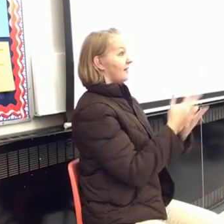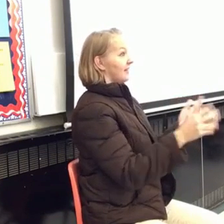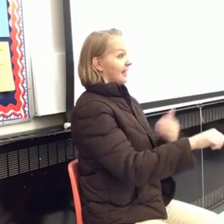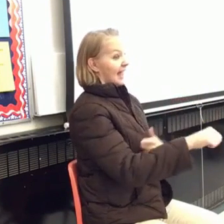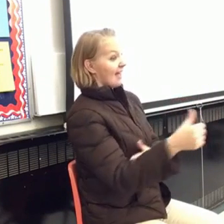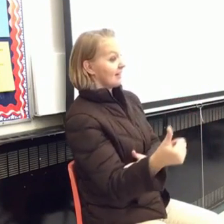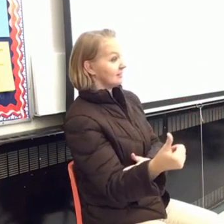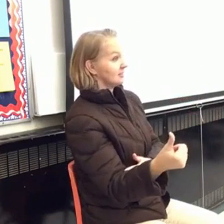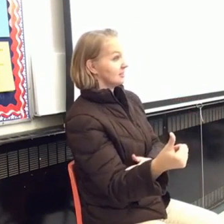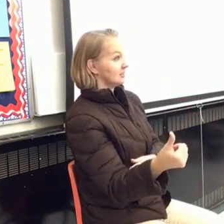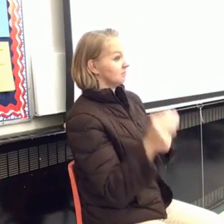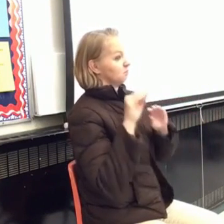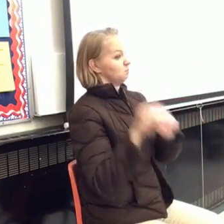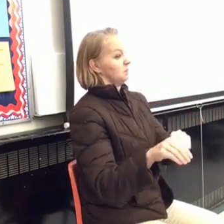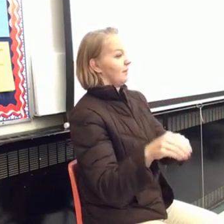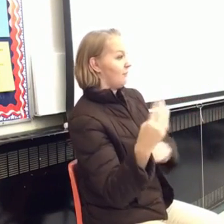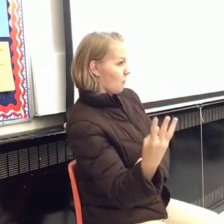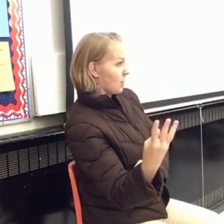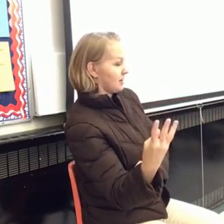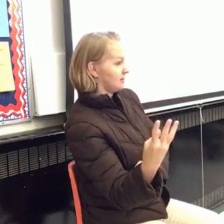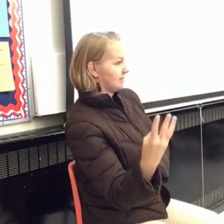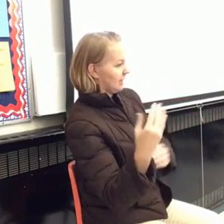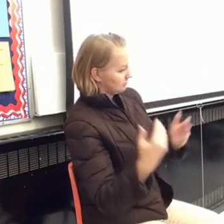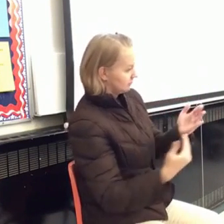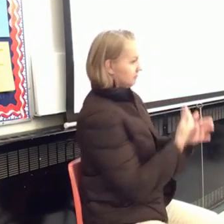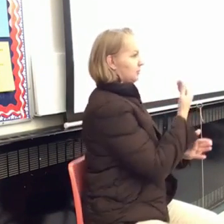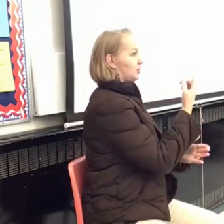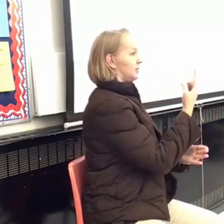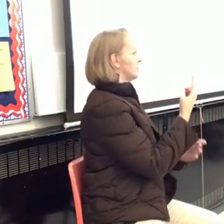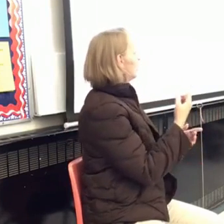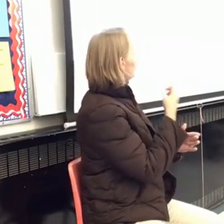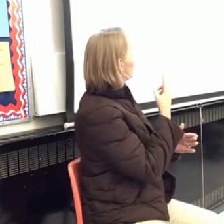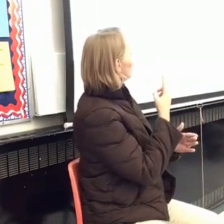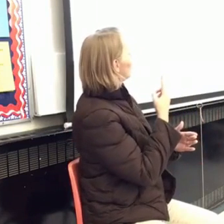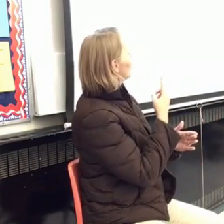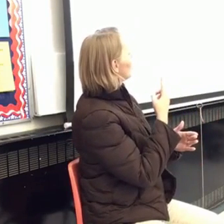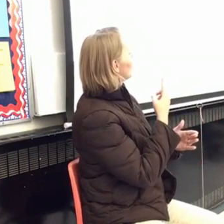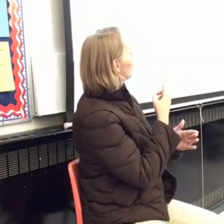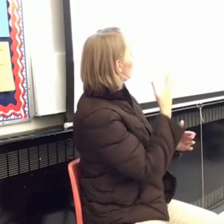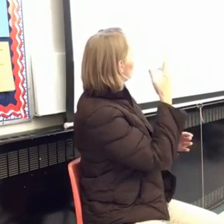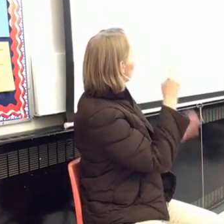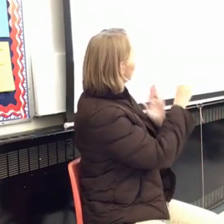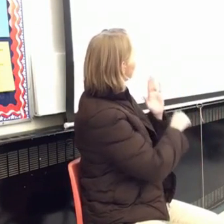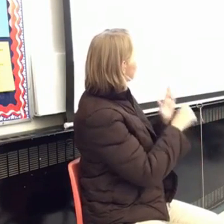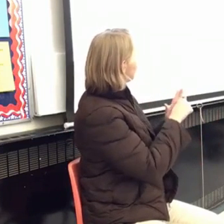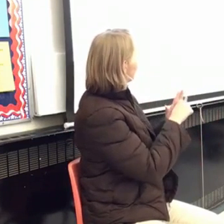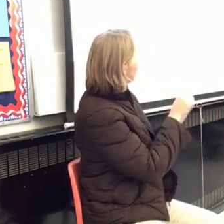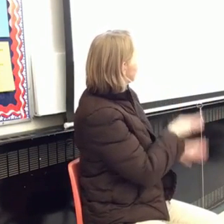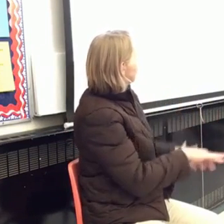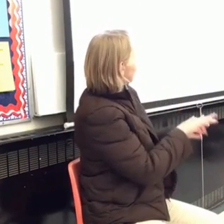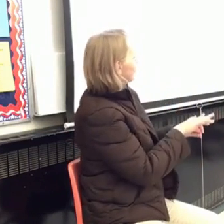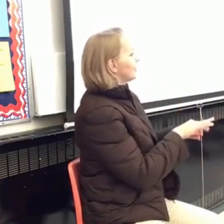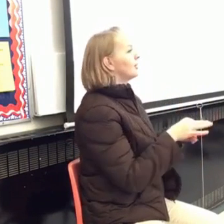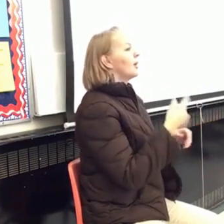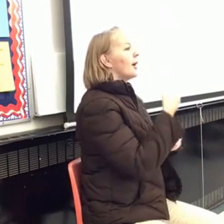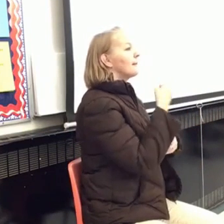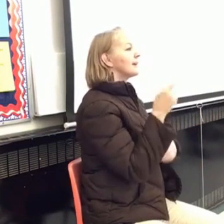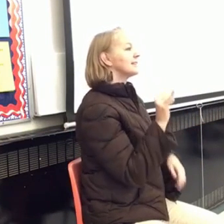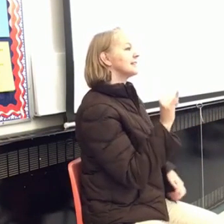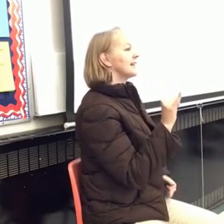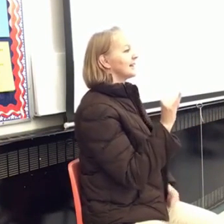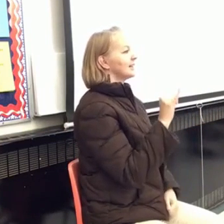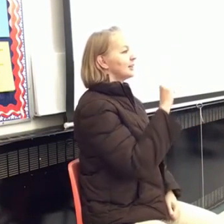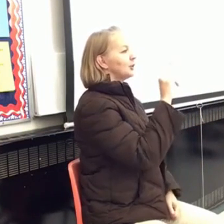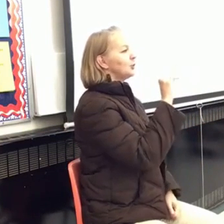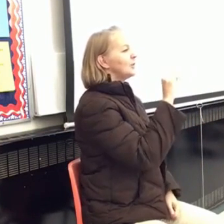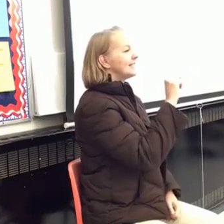else into period 4, and we're in a new period. Yeah. Why do the periods matter? Why do periods matter? Because it's kind of like a unit.